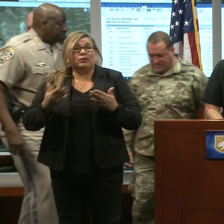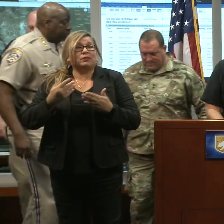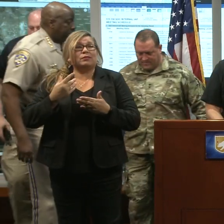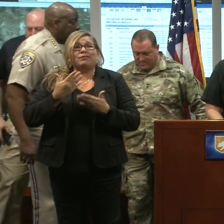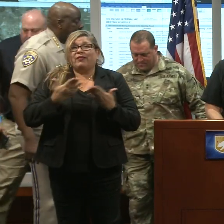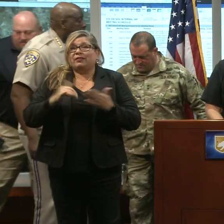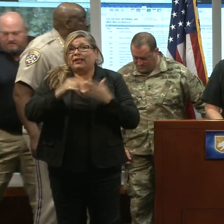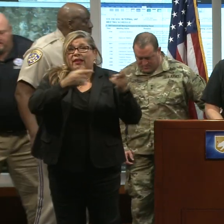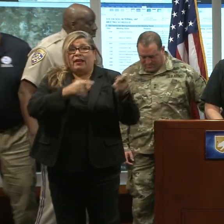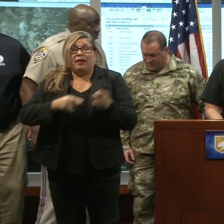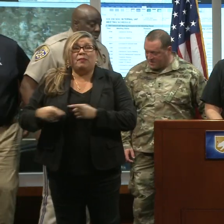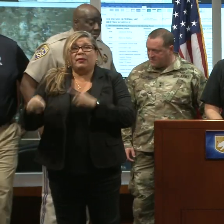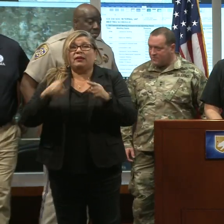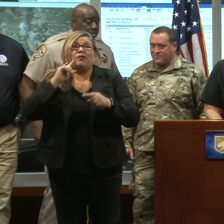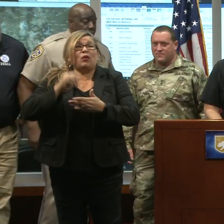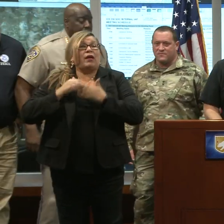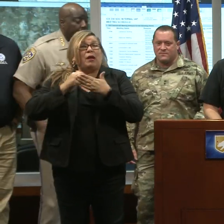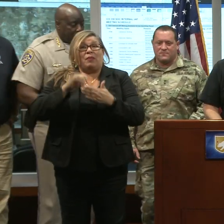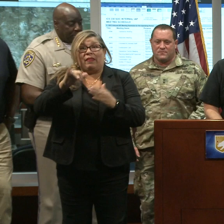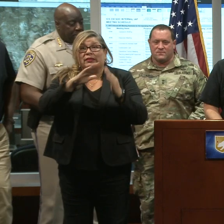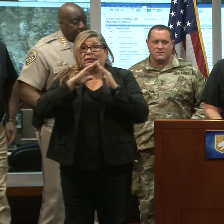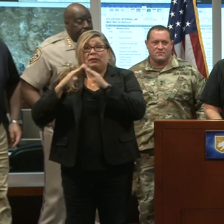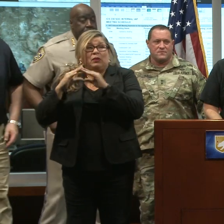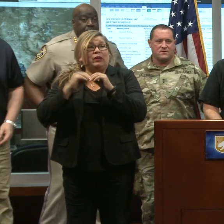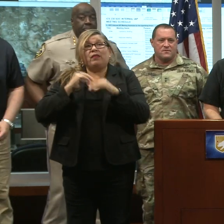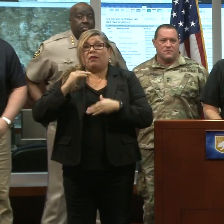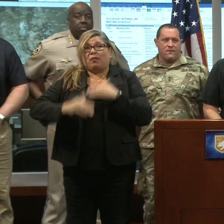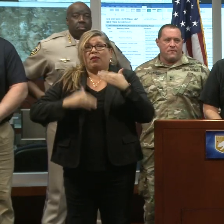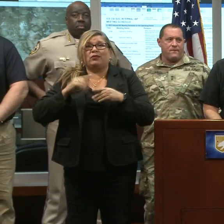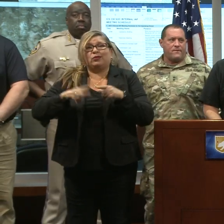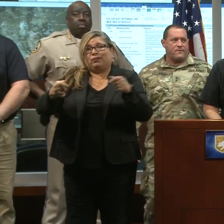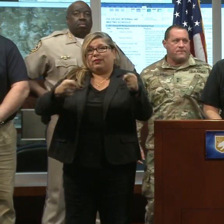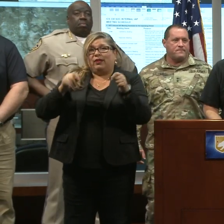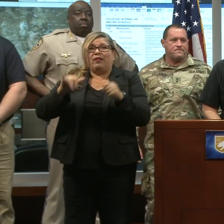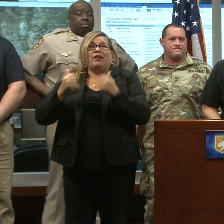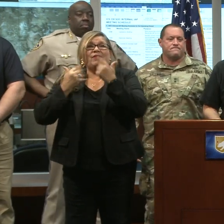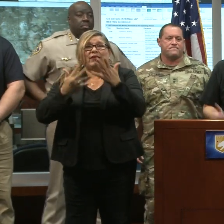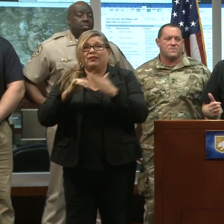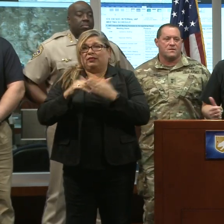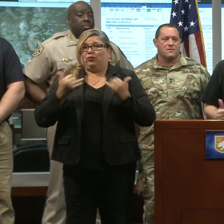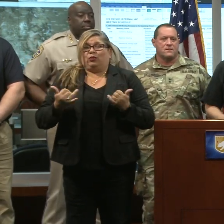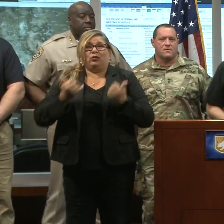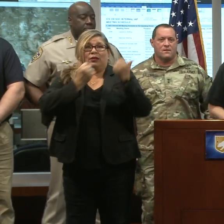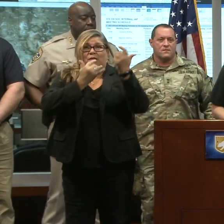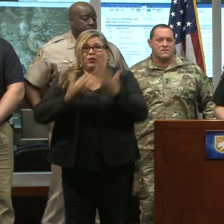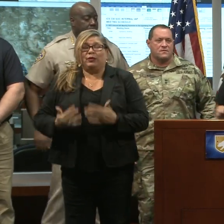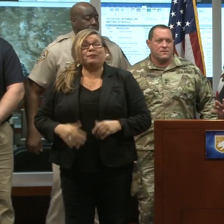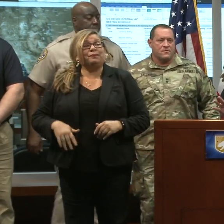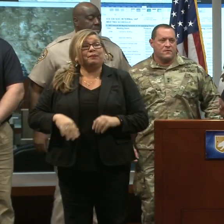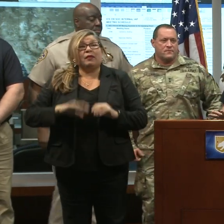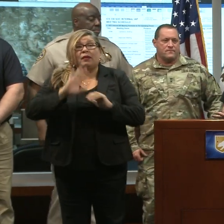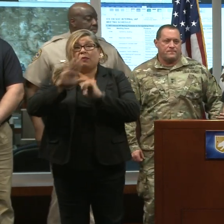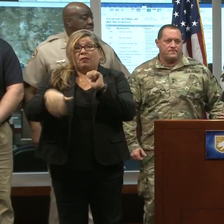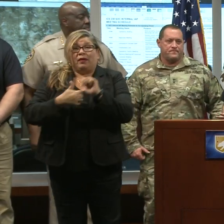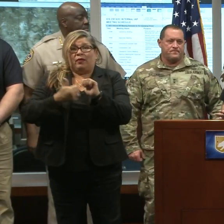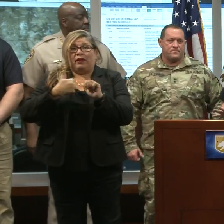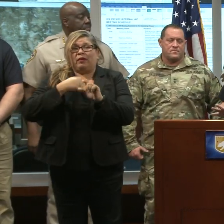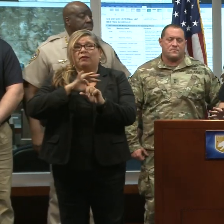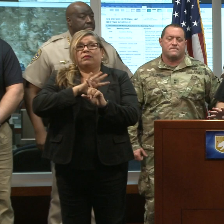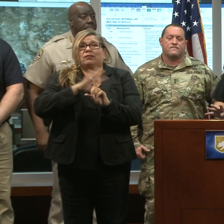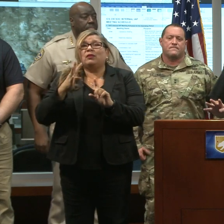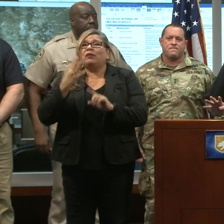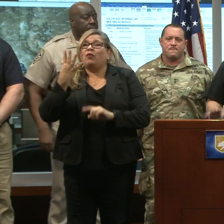that are going on for helping these communities in the process of dealing with the wildfires that are currently burning. Behind me are four of our